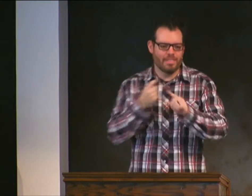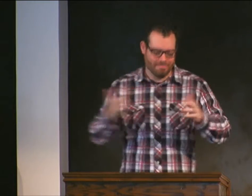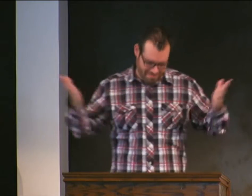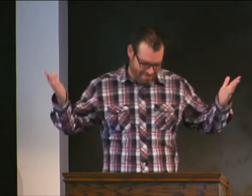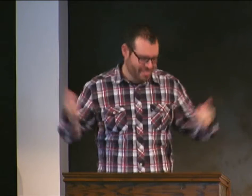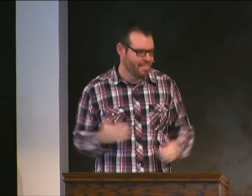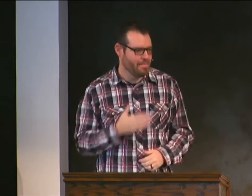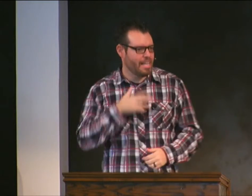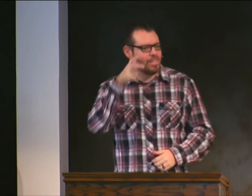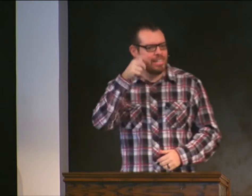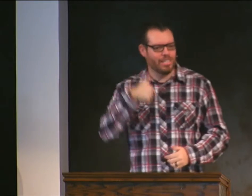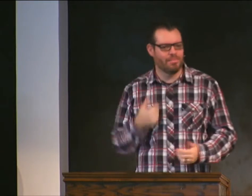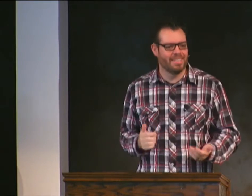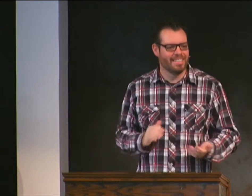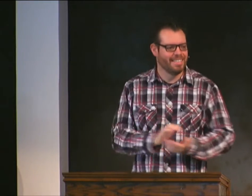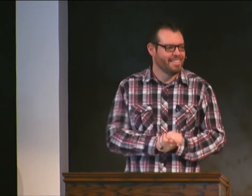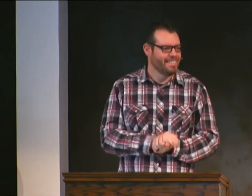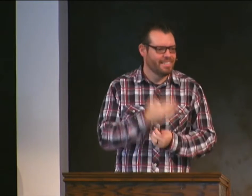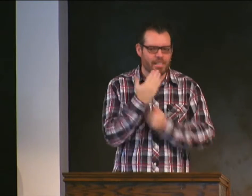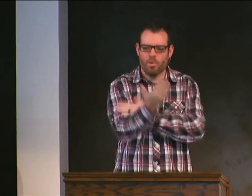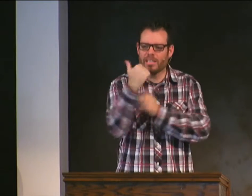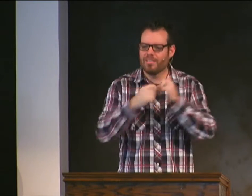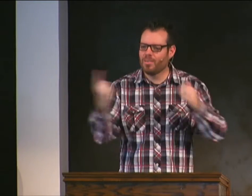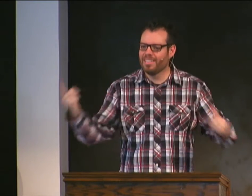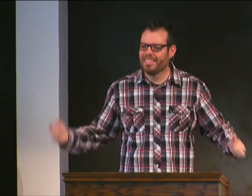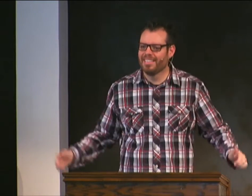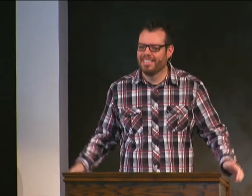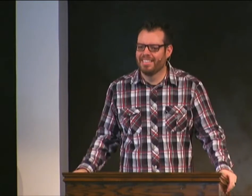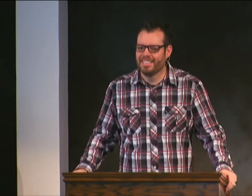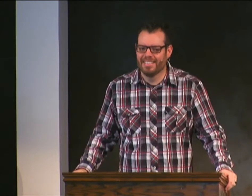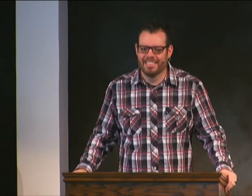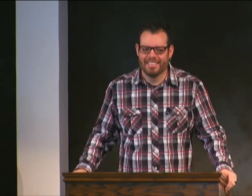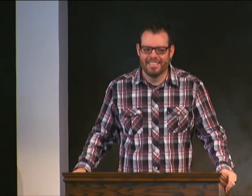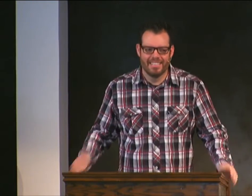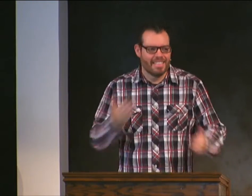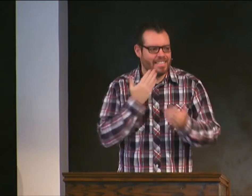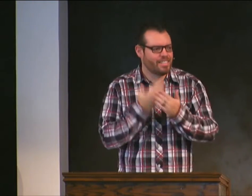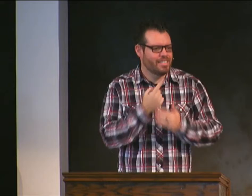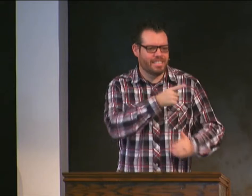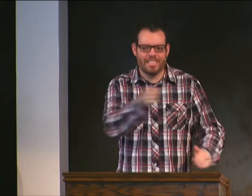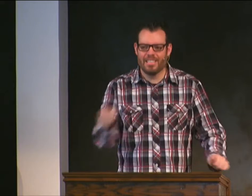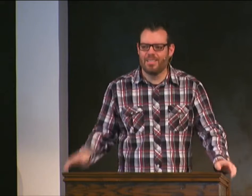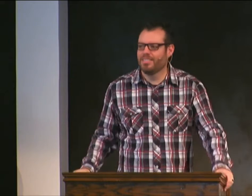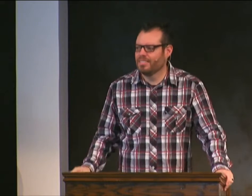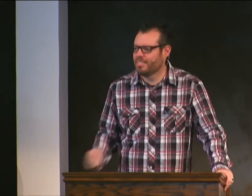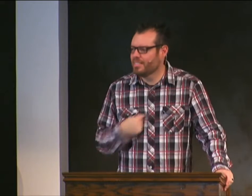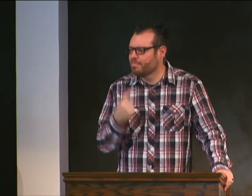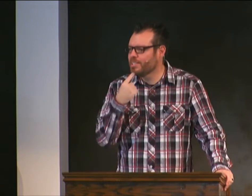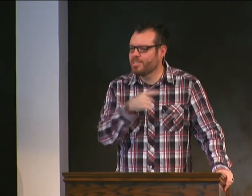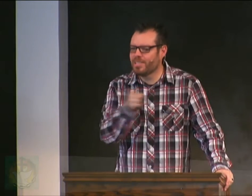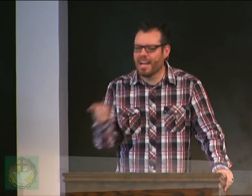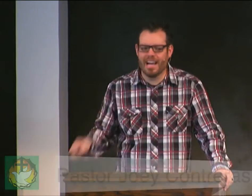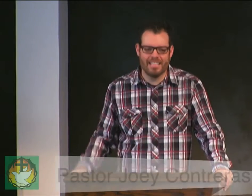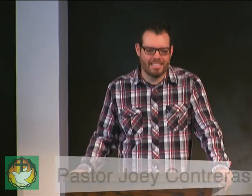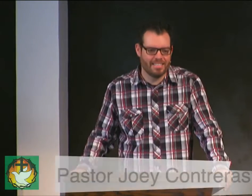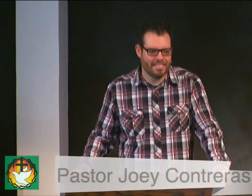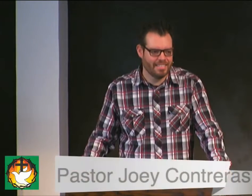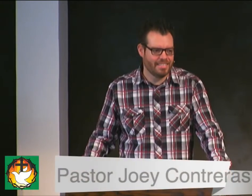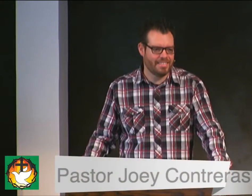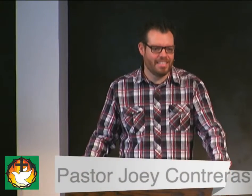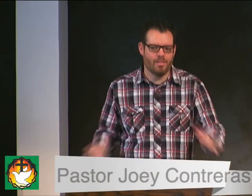you hear from, glad you can hear me. Good morning, everyone. It's good to see you. I missed you